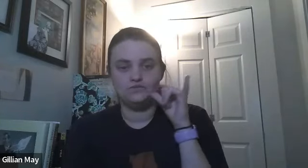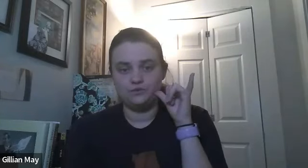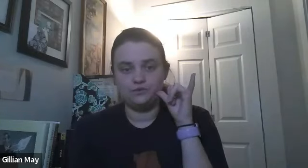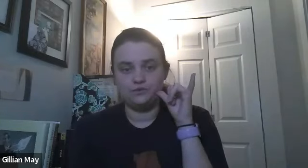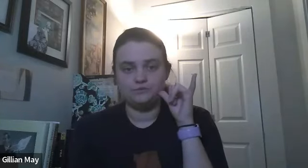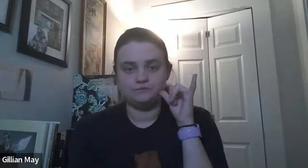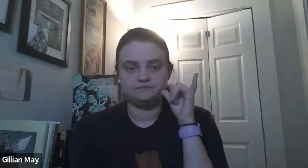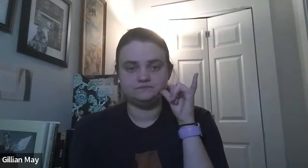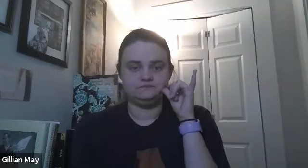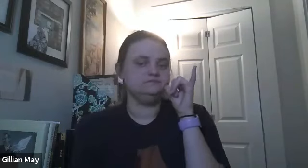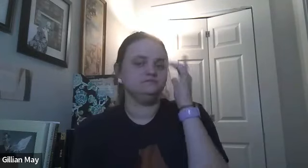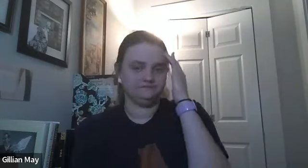Rude.